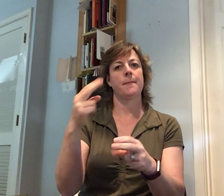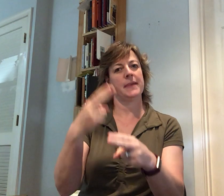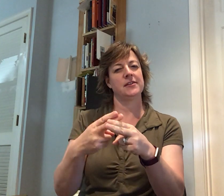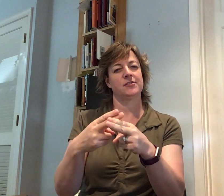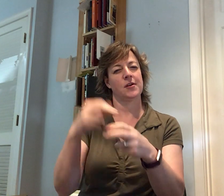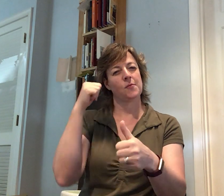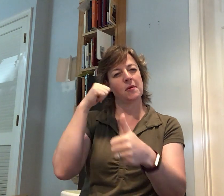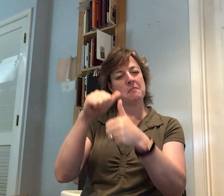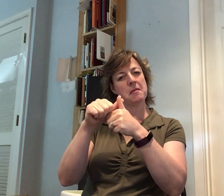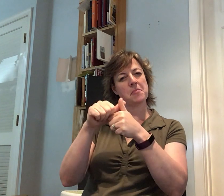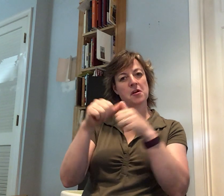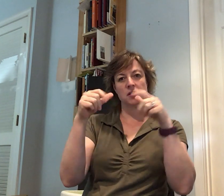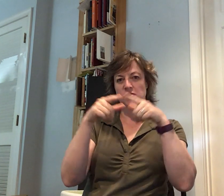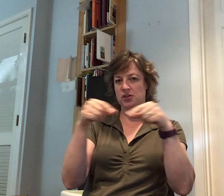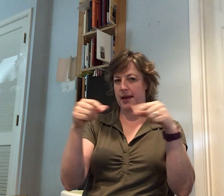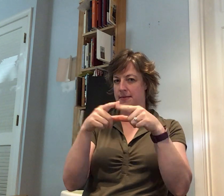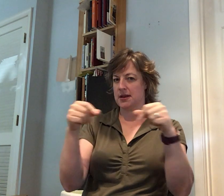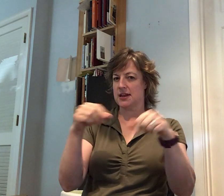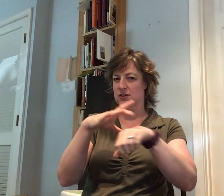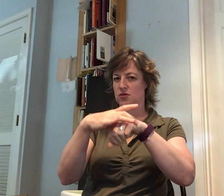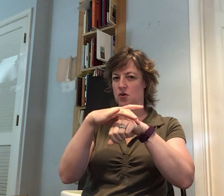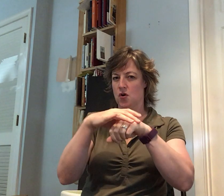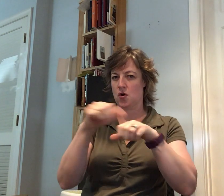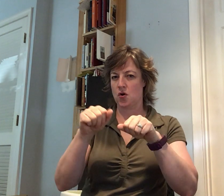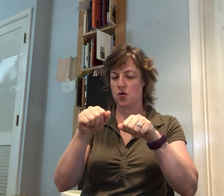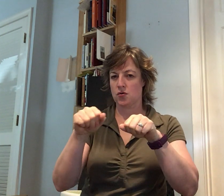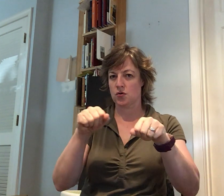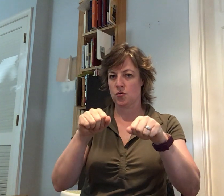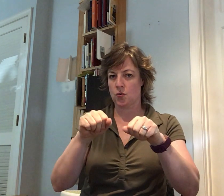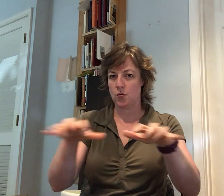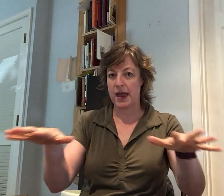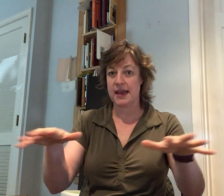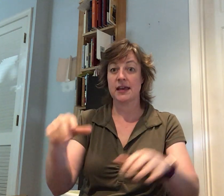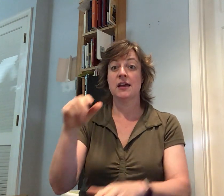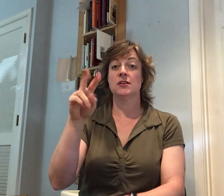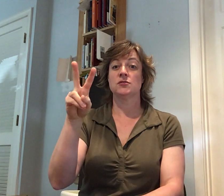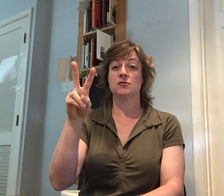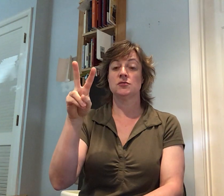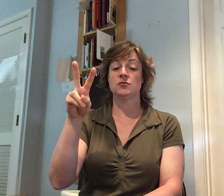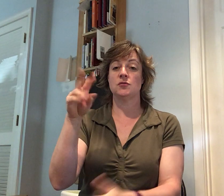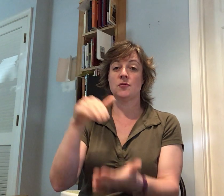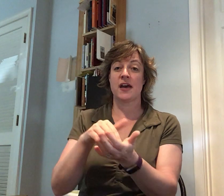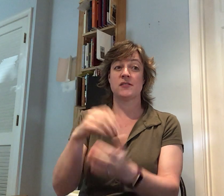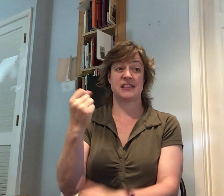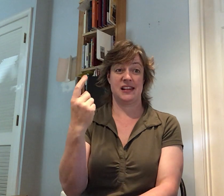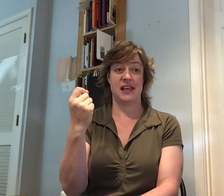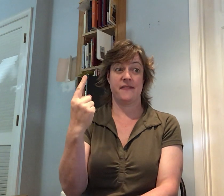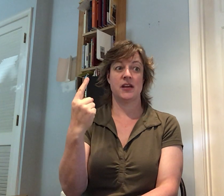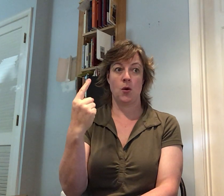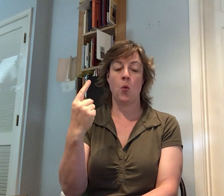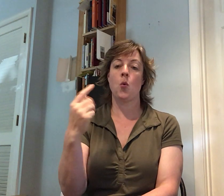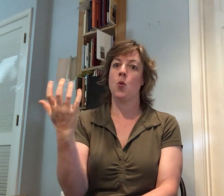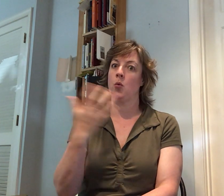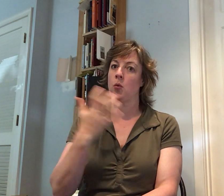the Japanese earthquake of 2011, which demonstrated the power of seismic sea